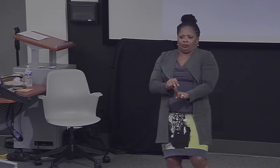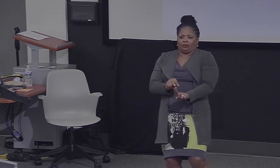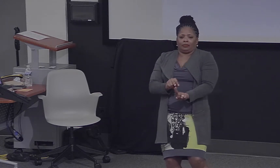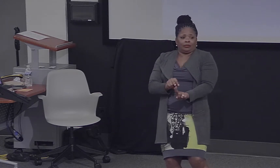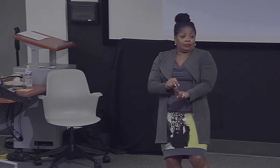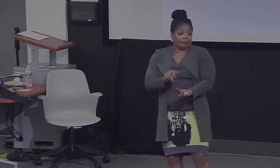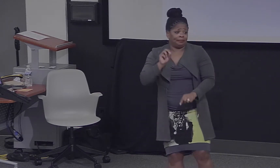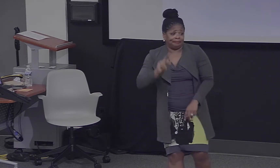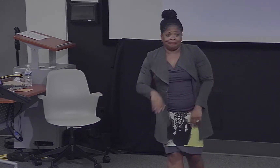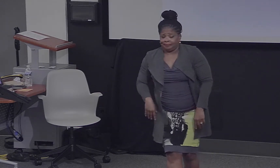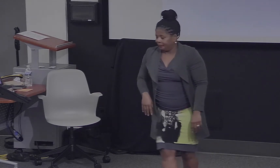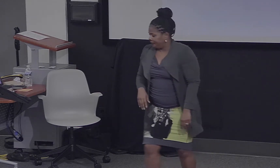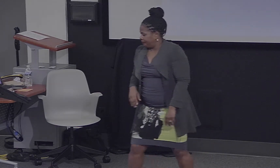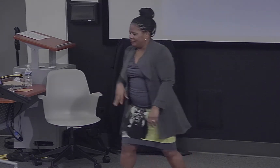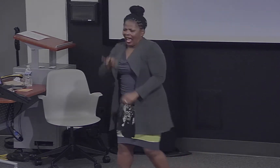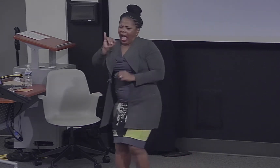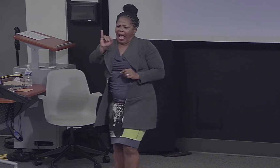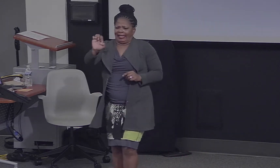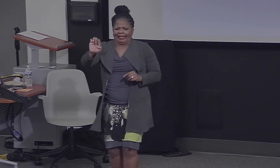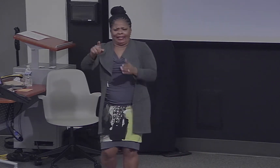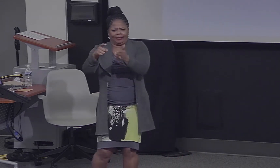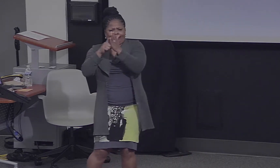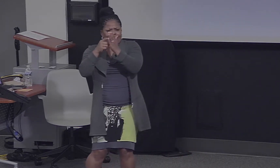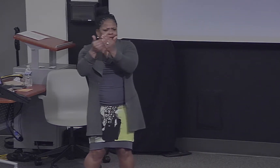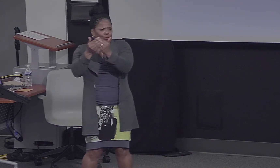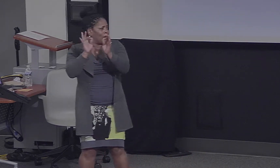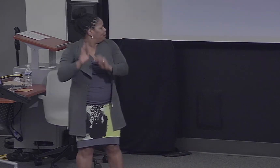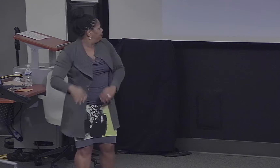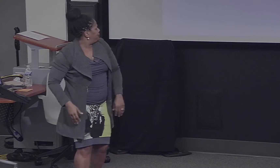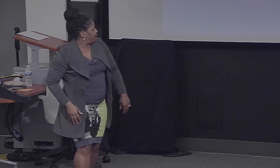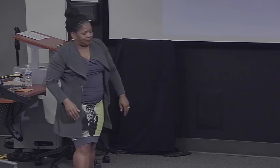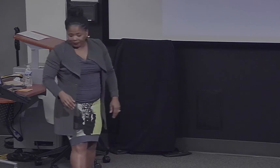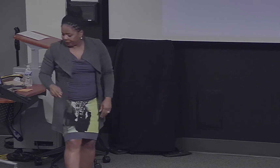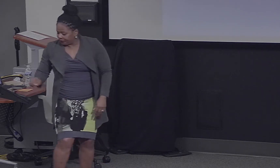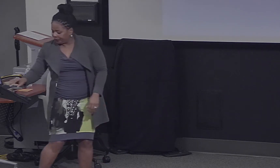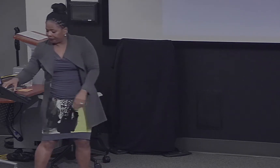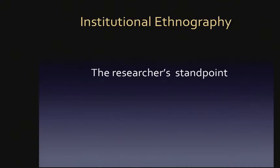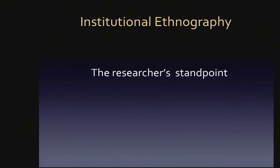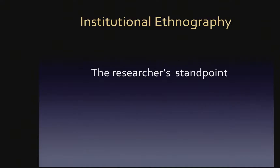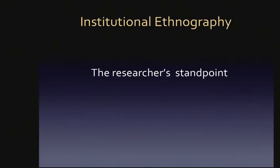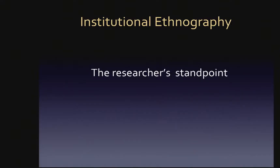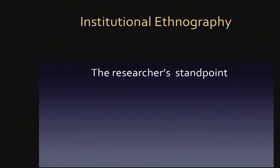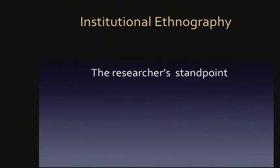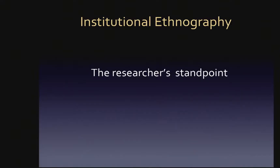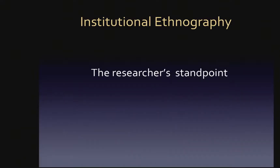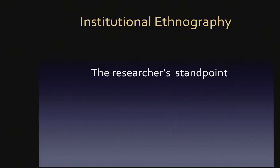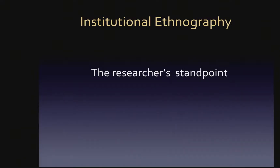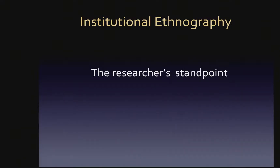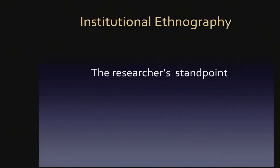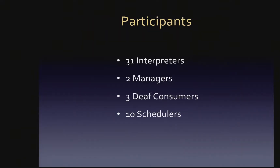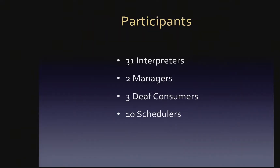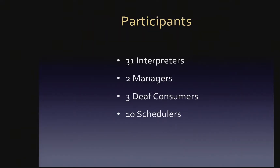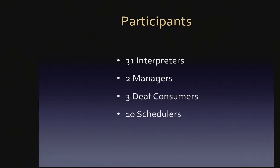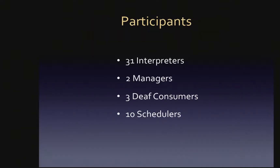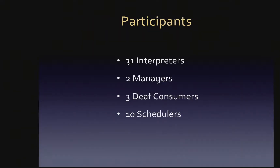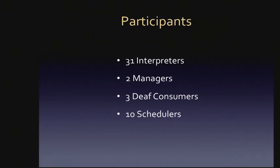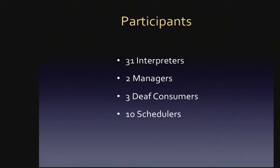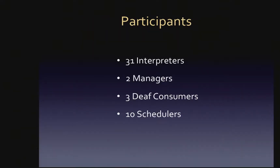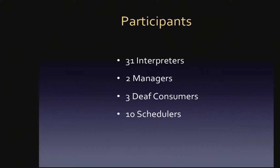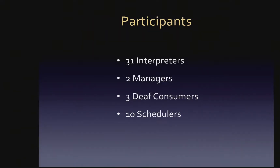to go and ask to get their standpoint. And that's the crux of institutional ethnography,